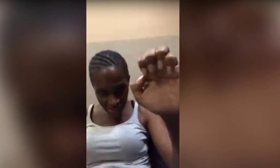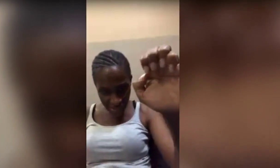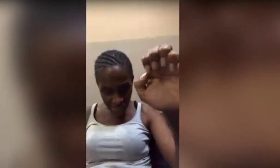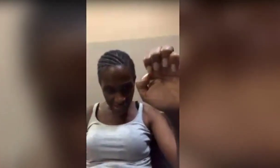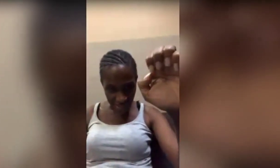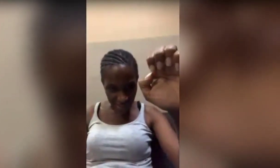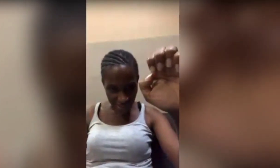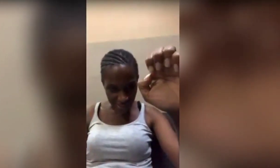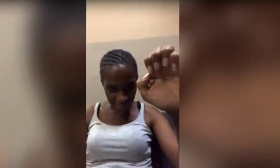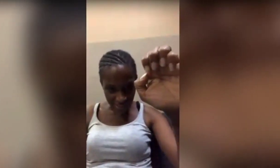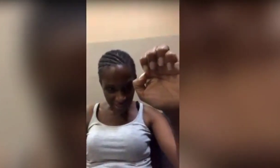F.